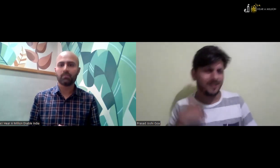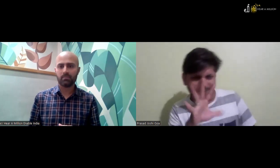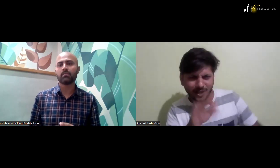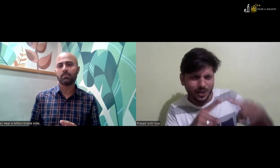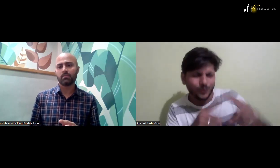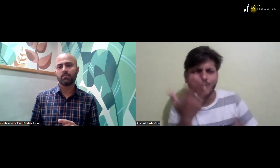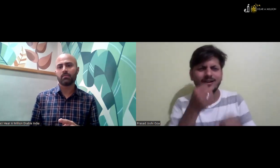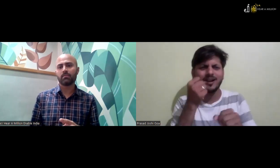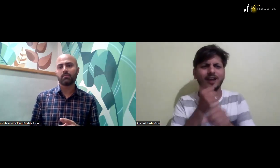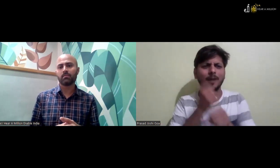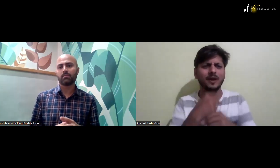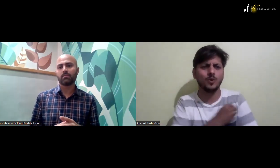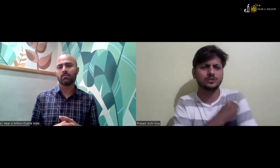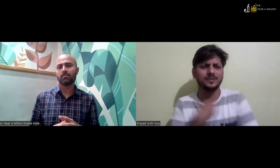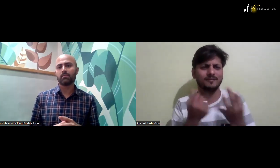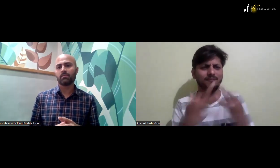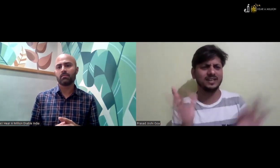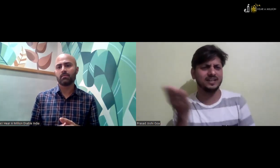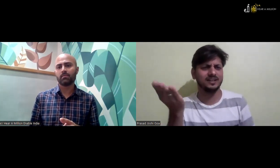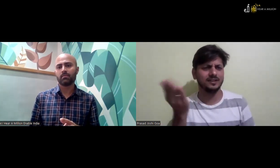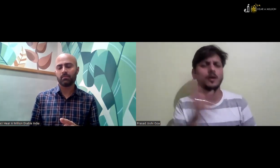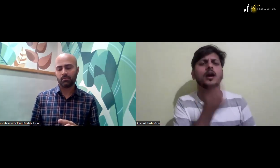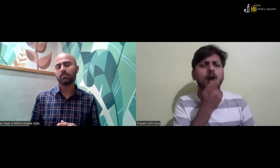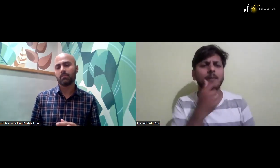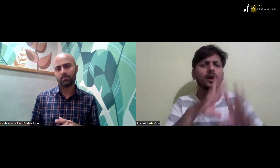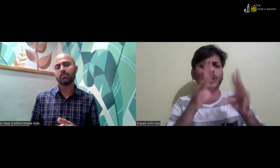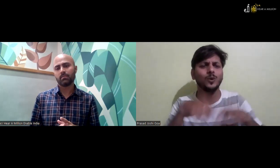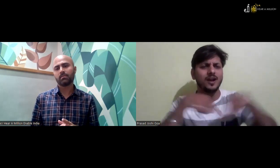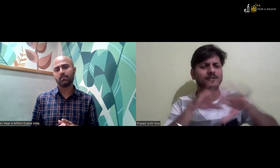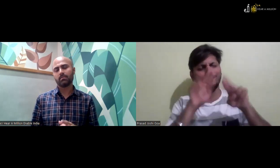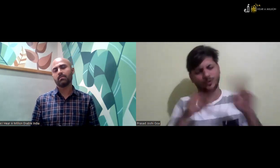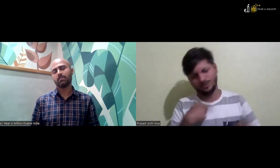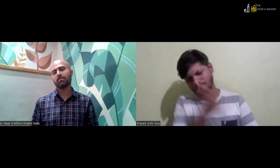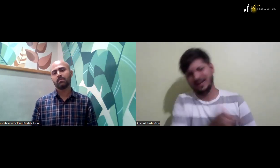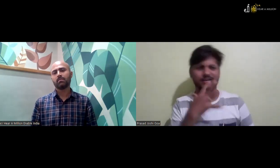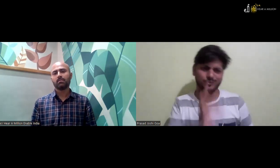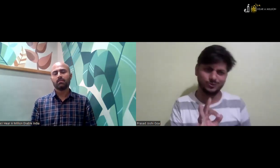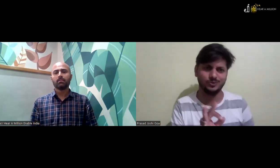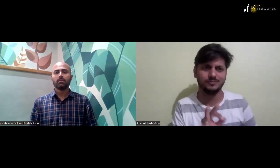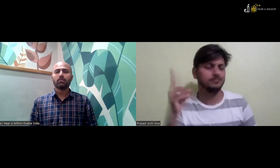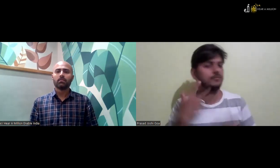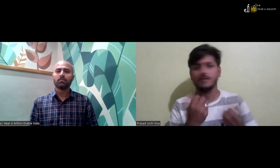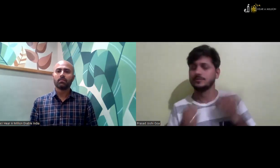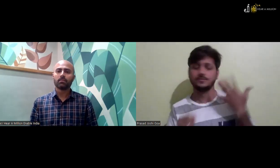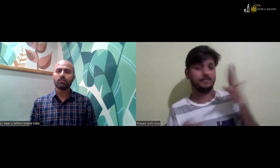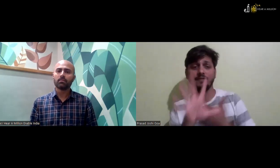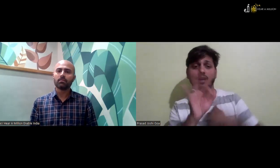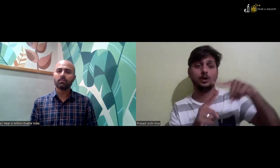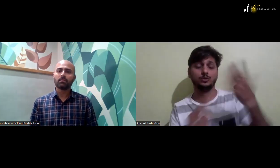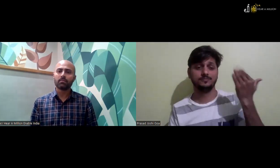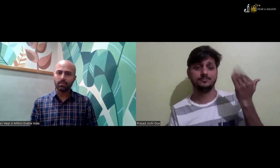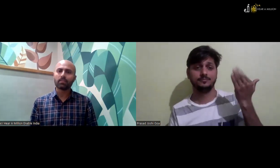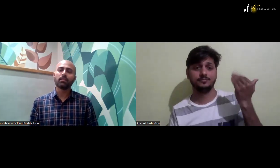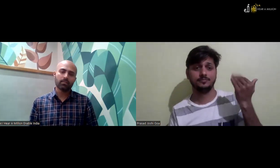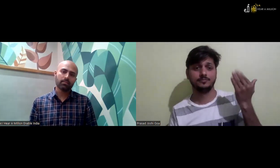That lady said that I would need 50,000. 5,000, I will not go ahead with the 5,000. But I told them